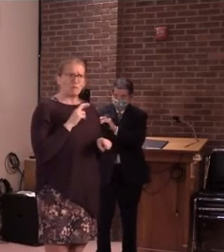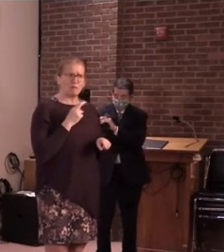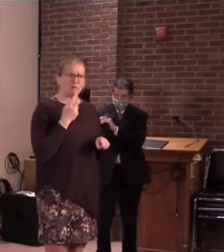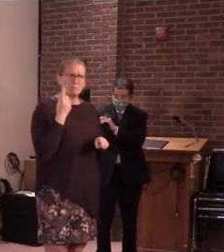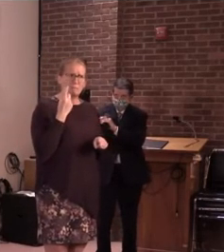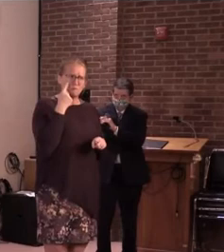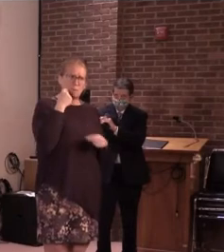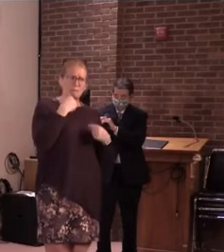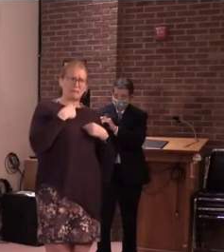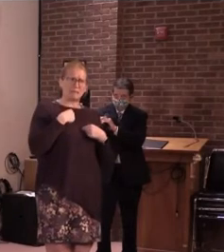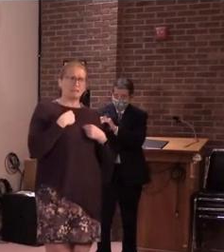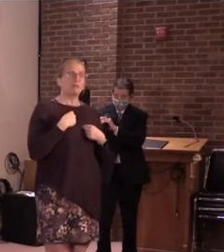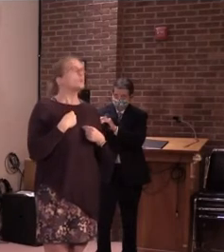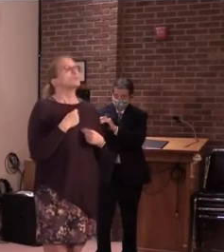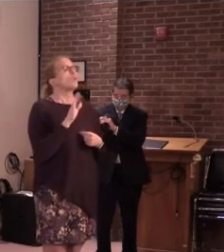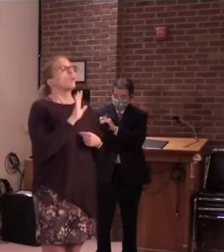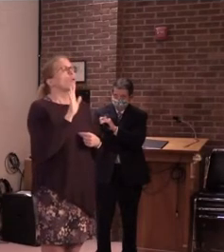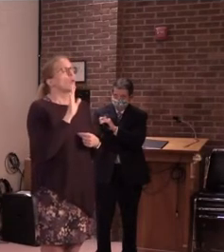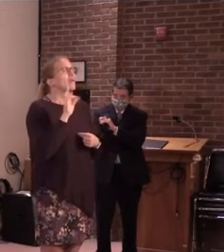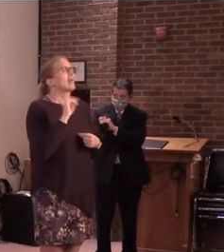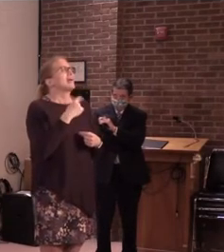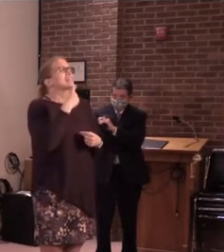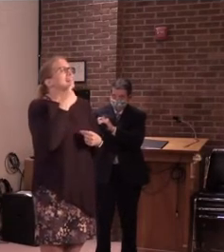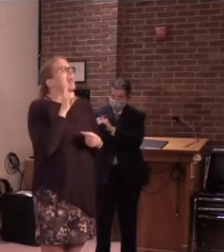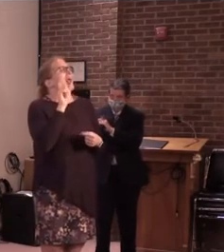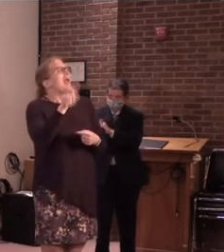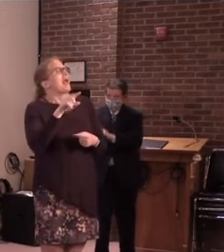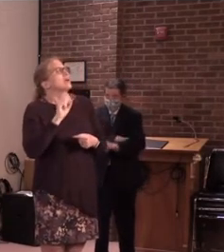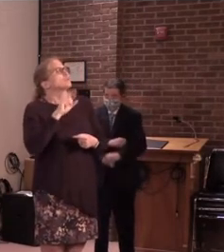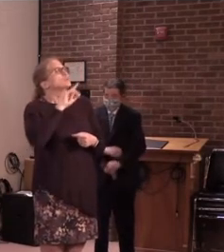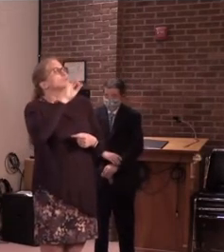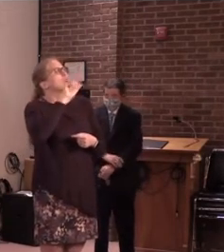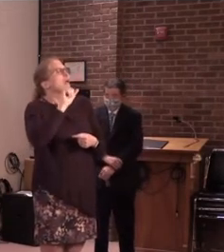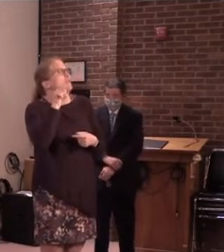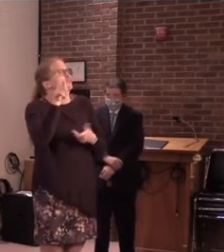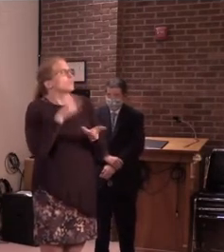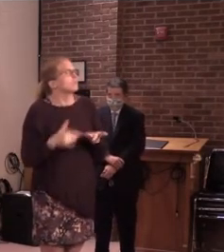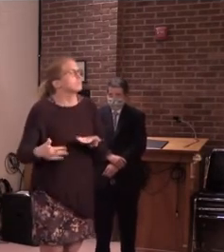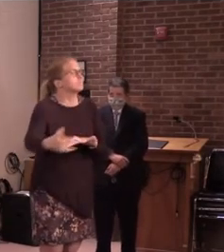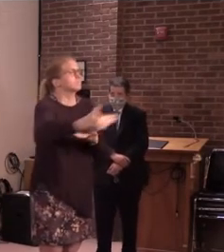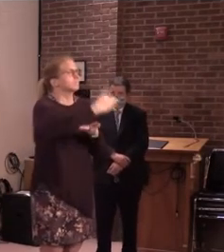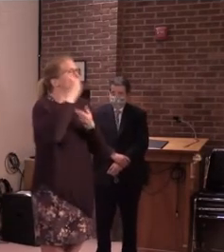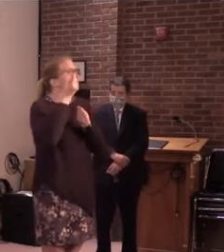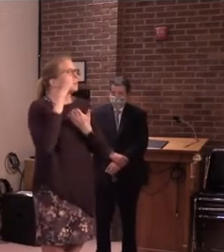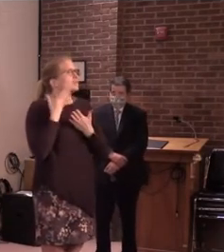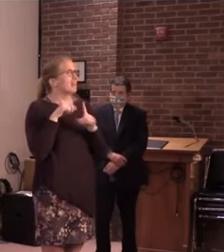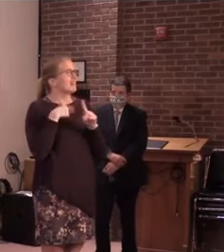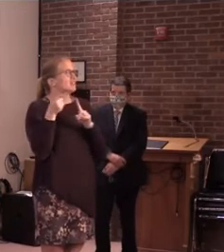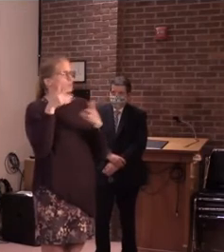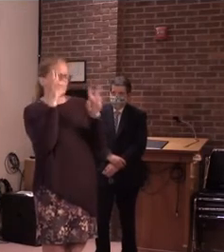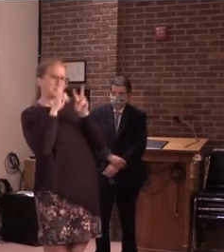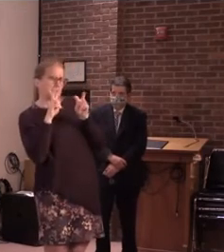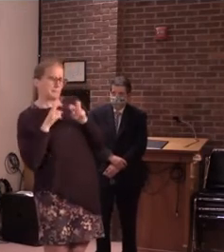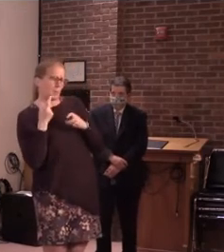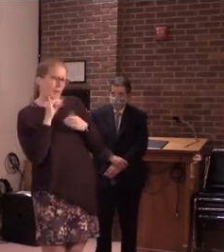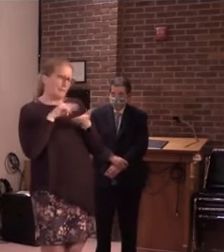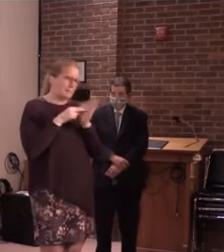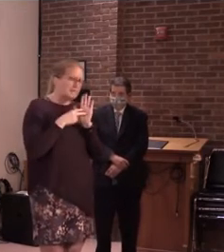ask Susanna to collect the information and give us some and advisement as to what we could